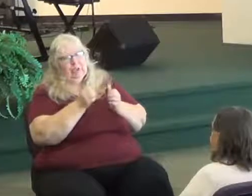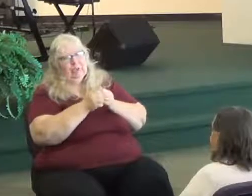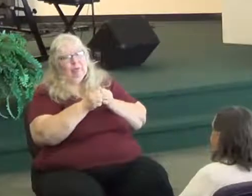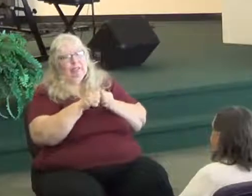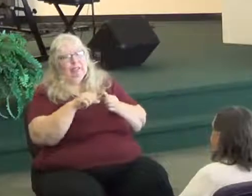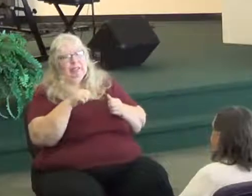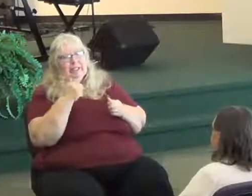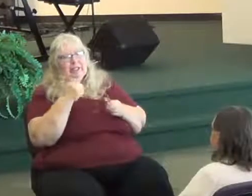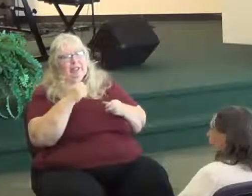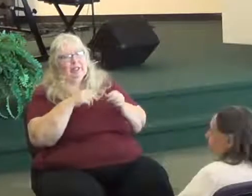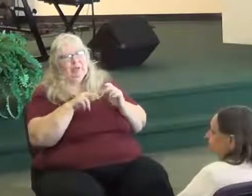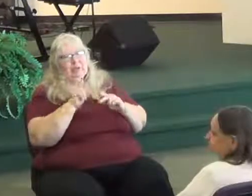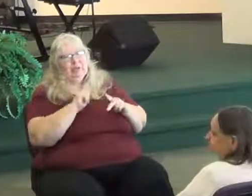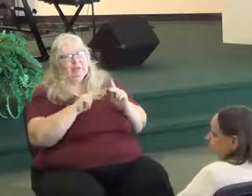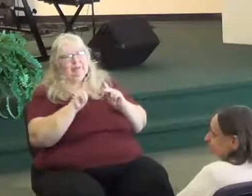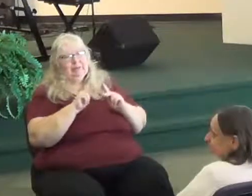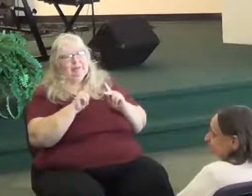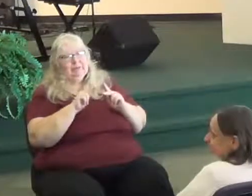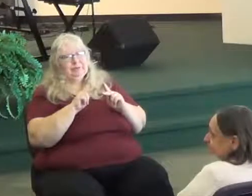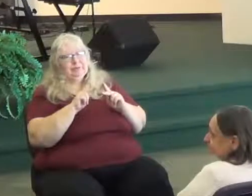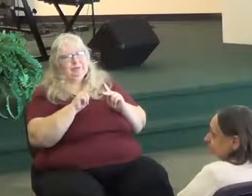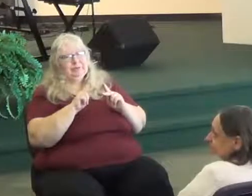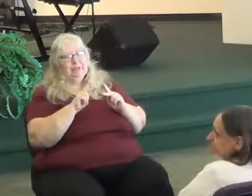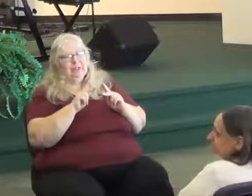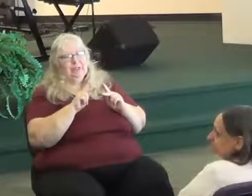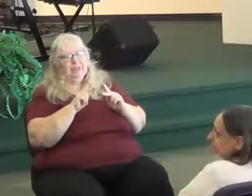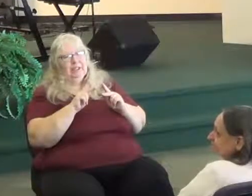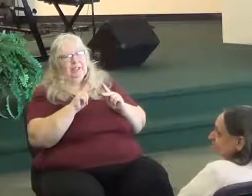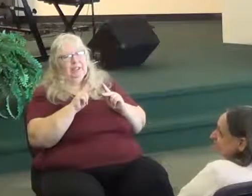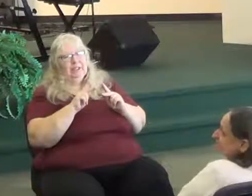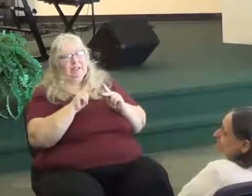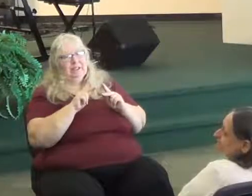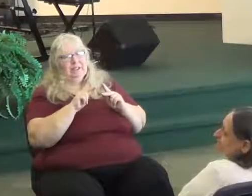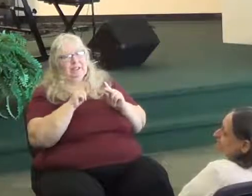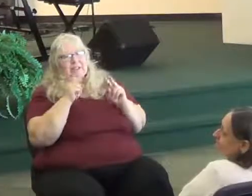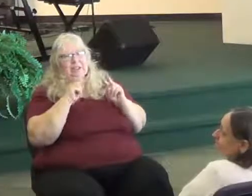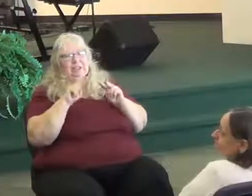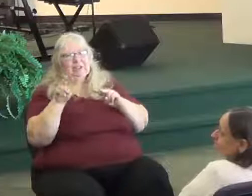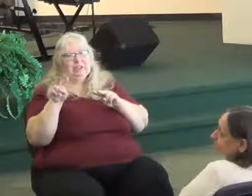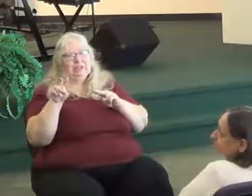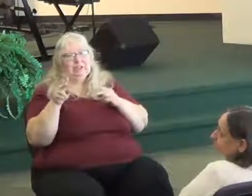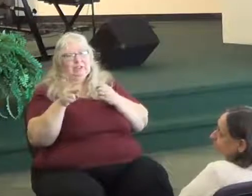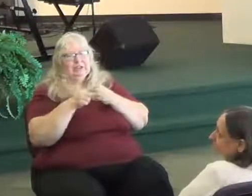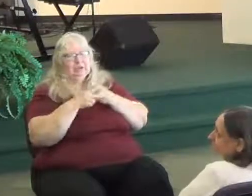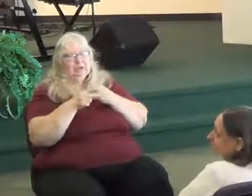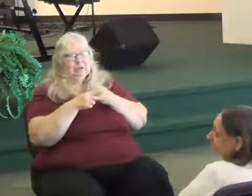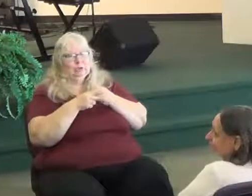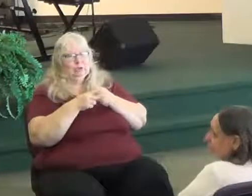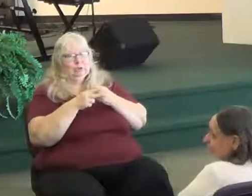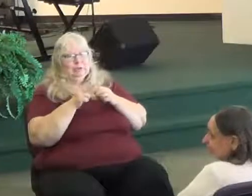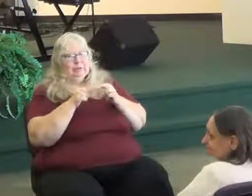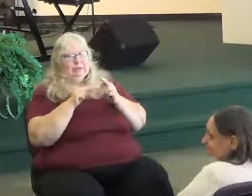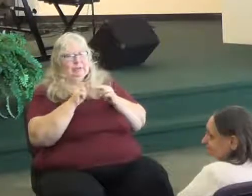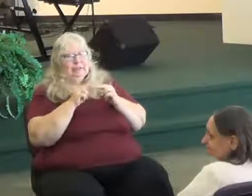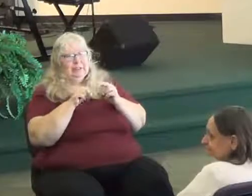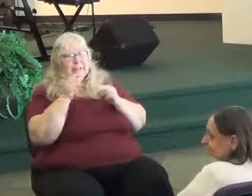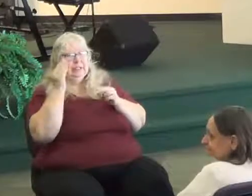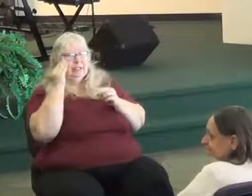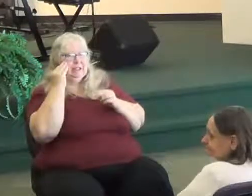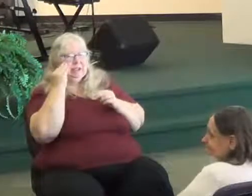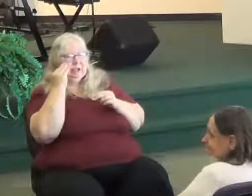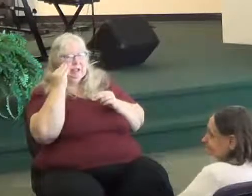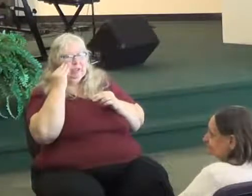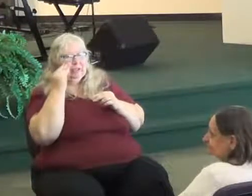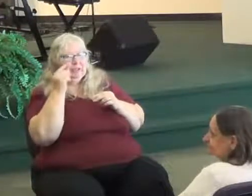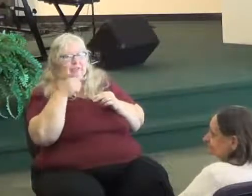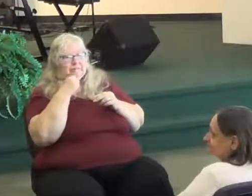Right. It fascinates me driving down the road and looking at storage buildings. I know I've brought this up for the last